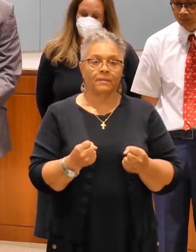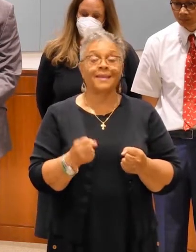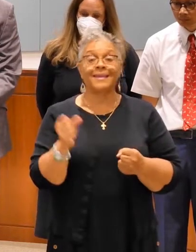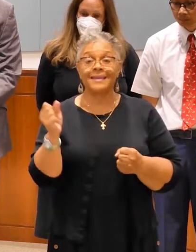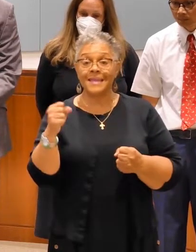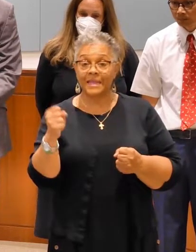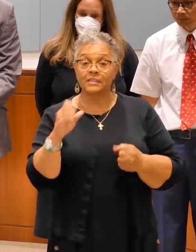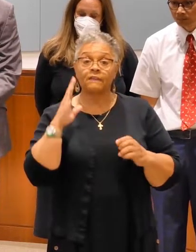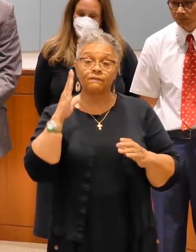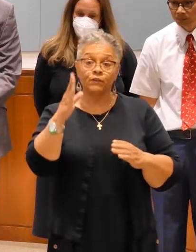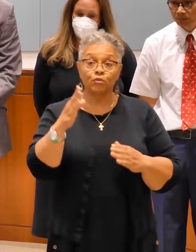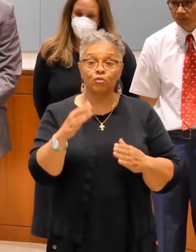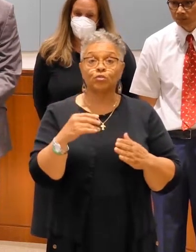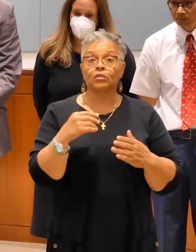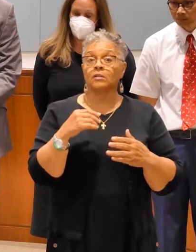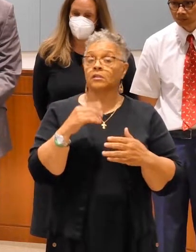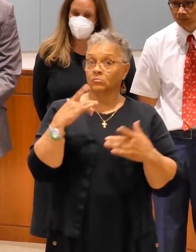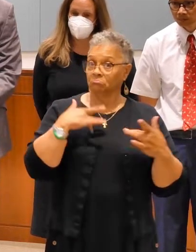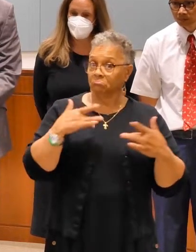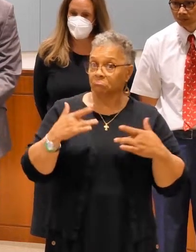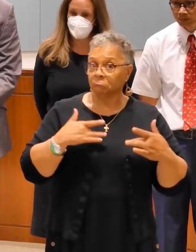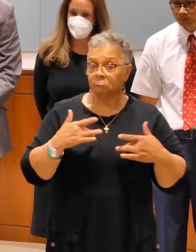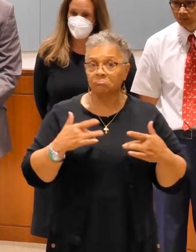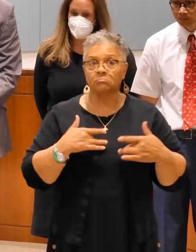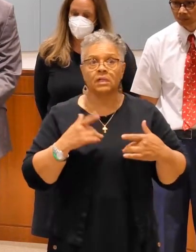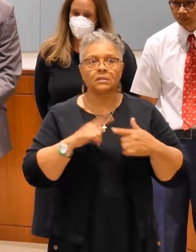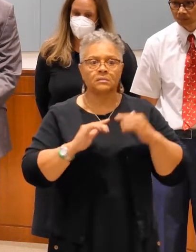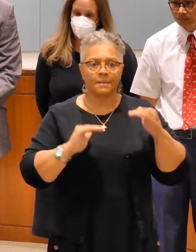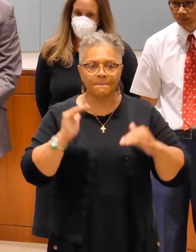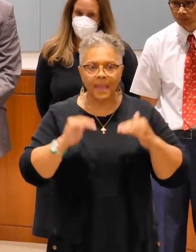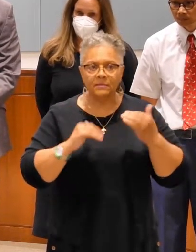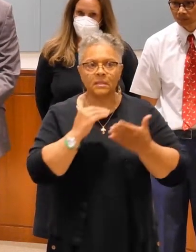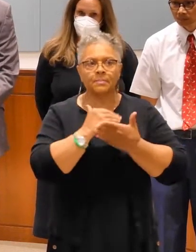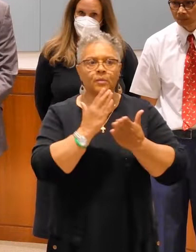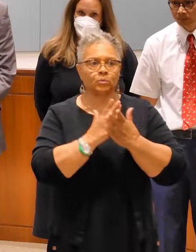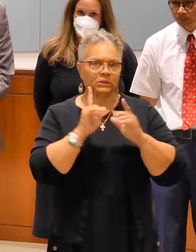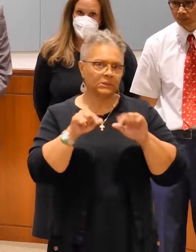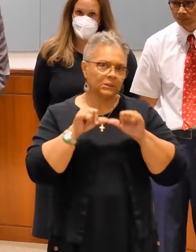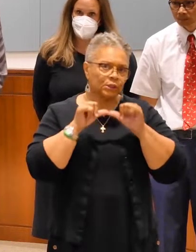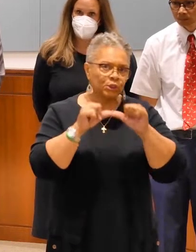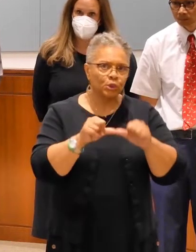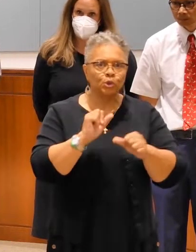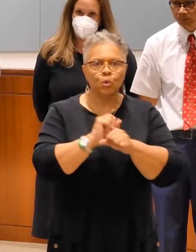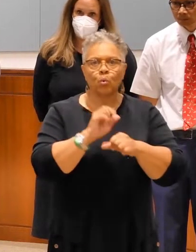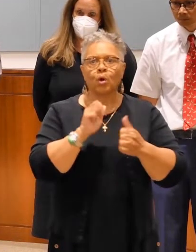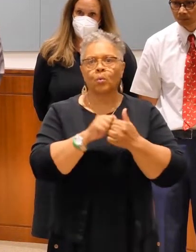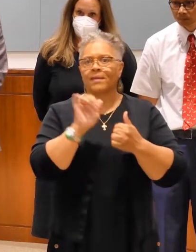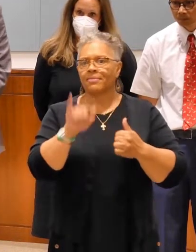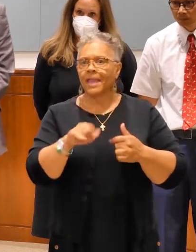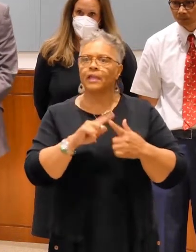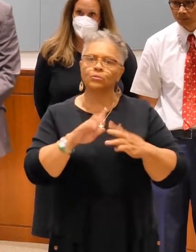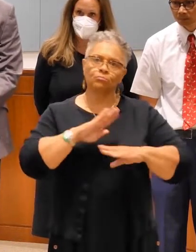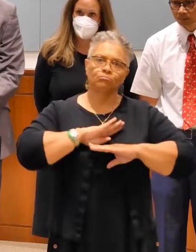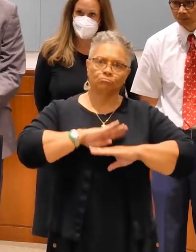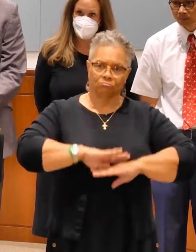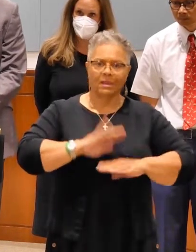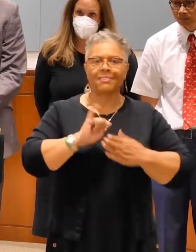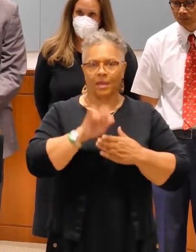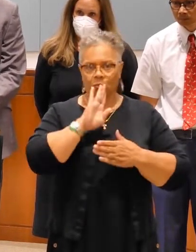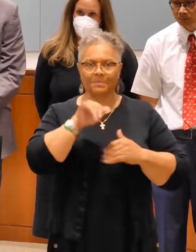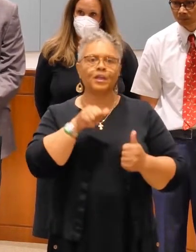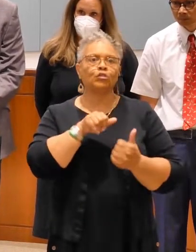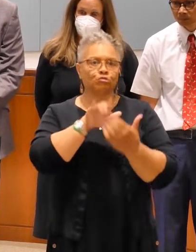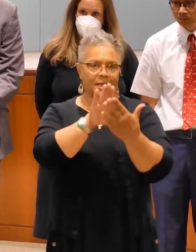The dependency and the use of fund balance to balance the budget. We need to continue now to work on that to ensure that that is